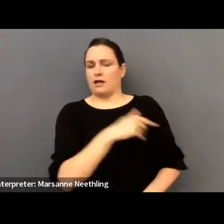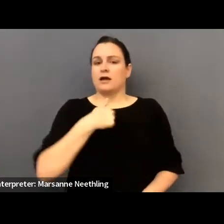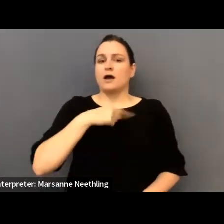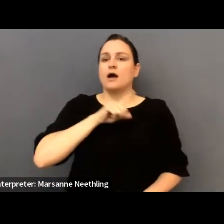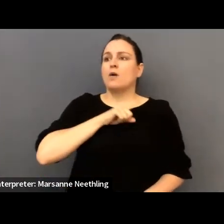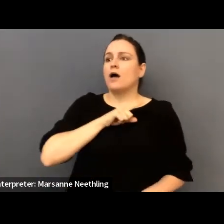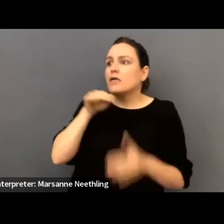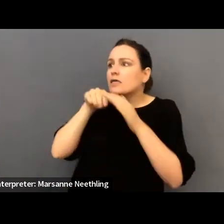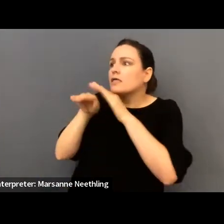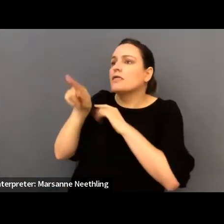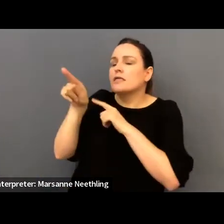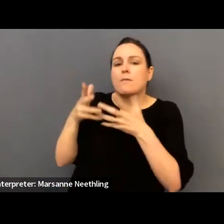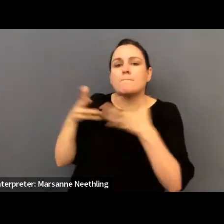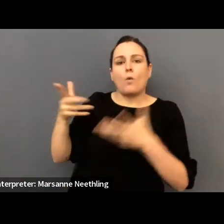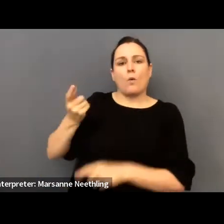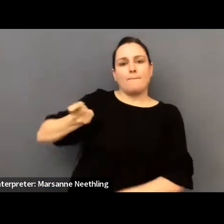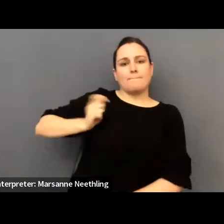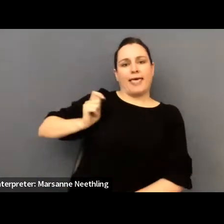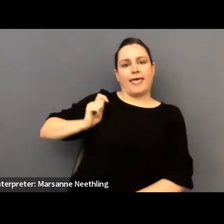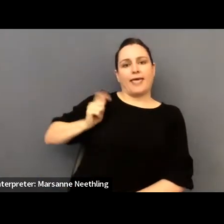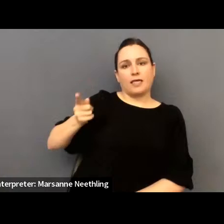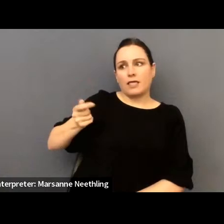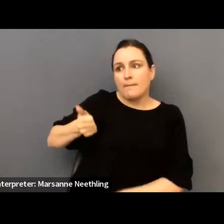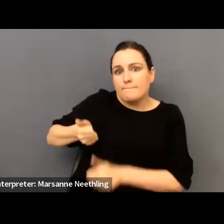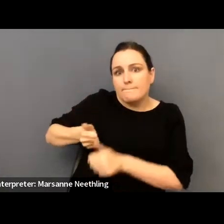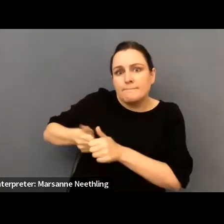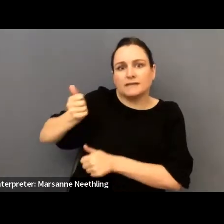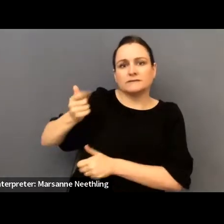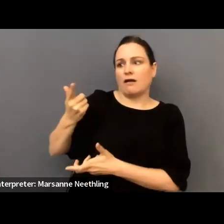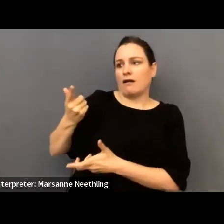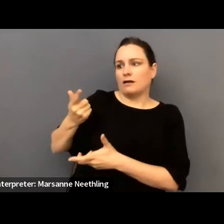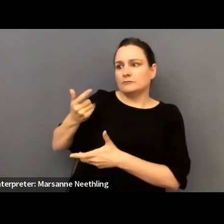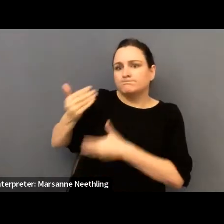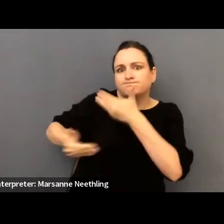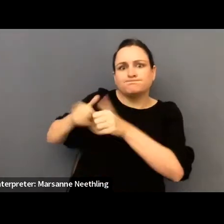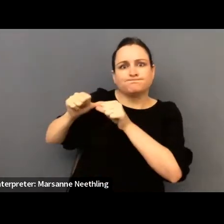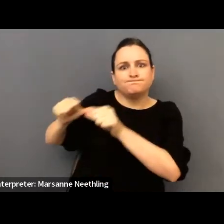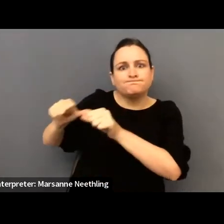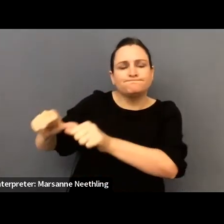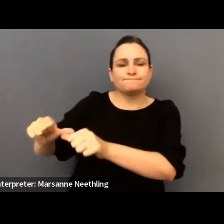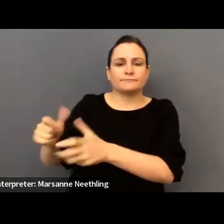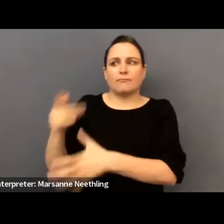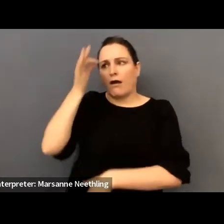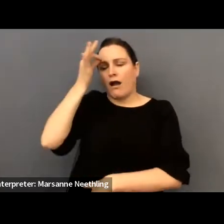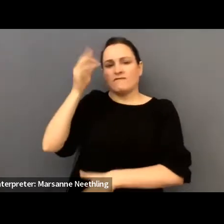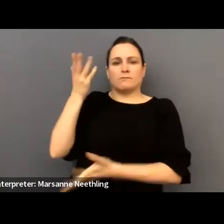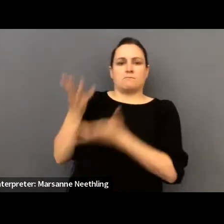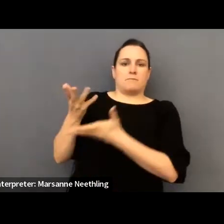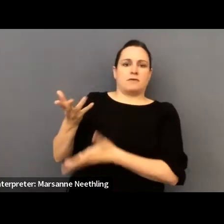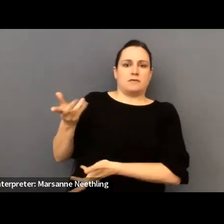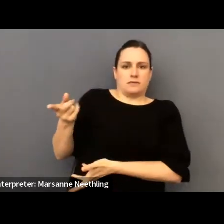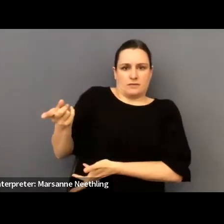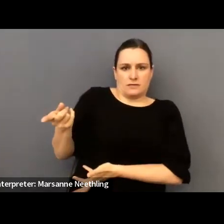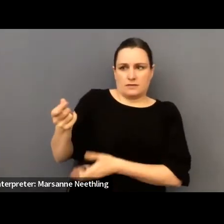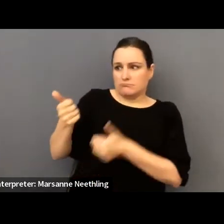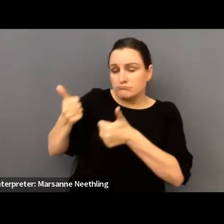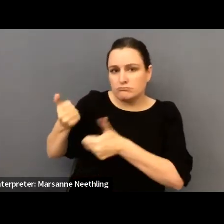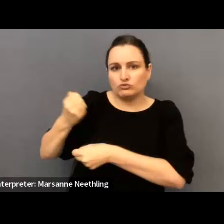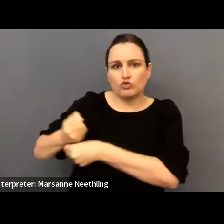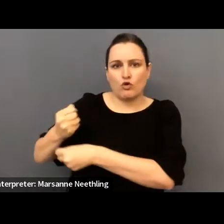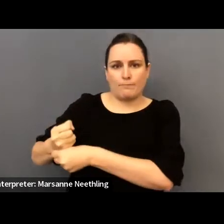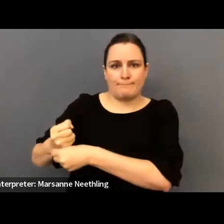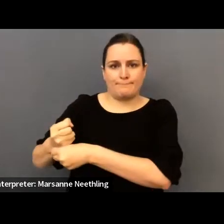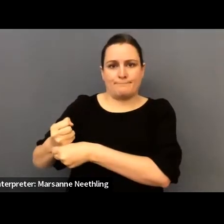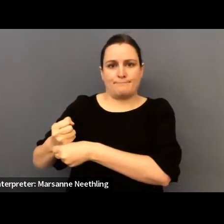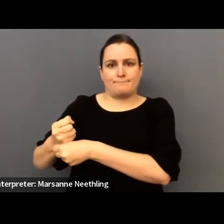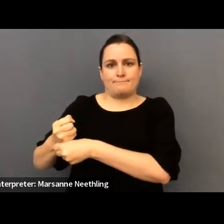more regularly when they participate in those kind of activities, or where they will rather turn down a job at